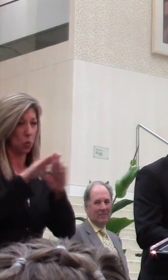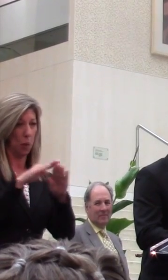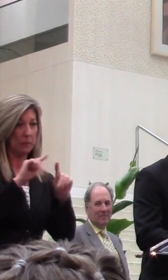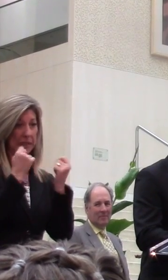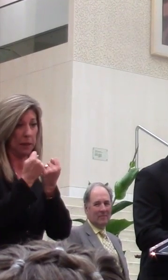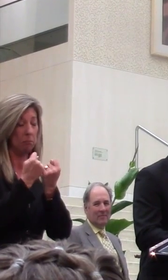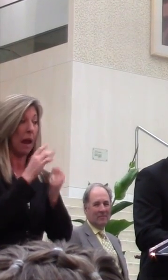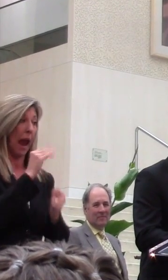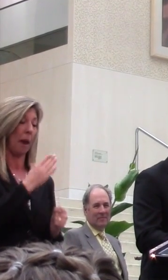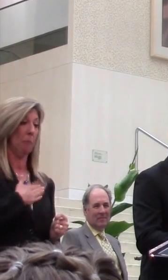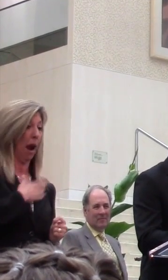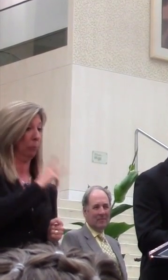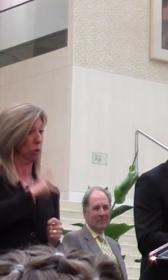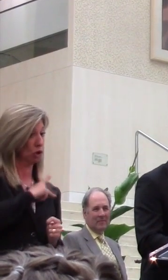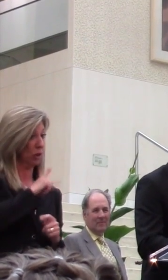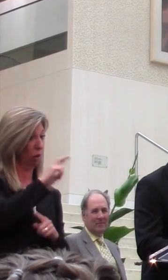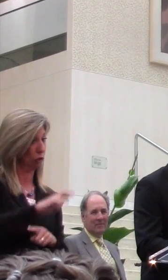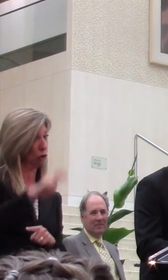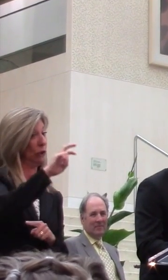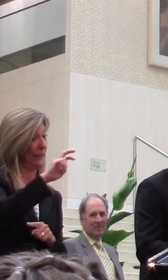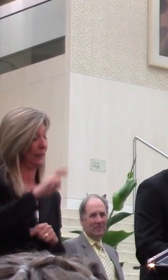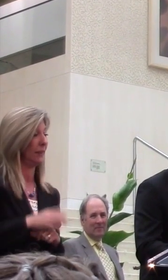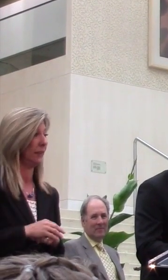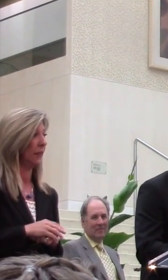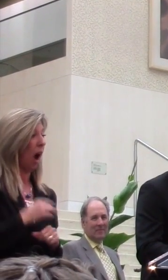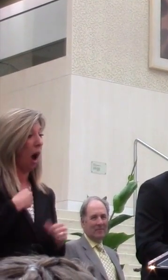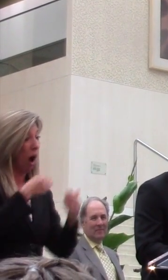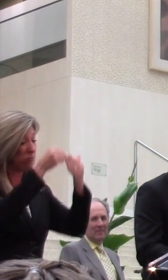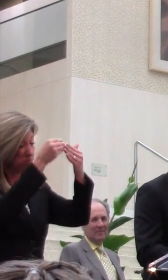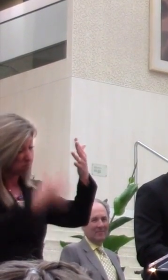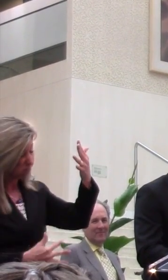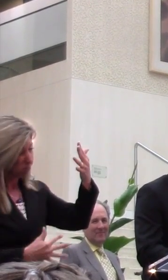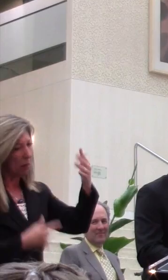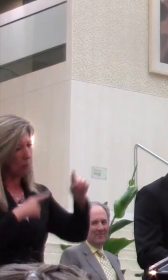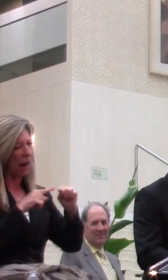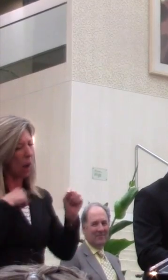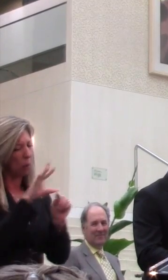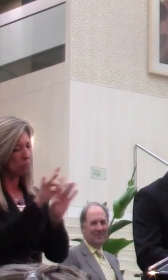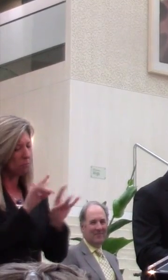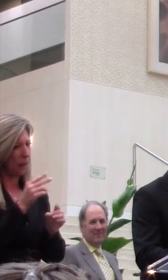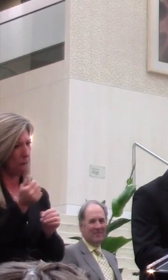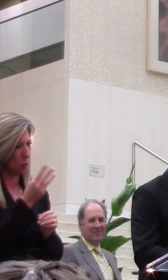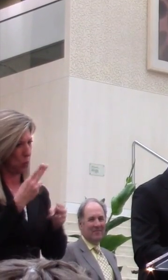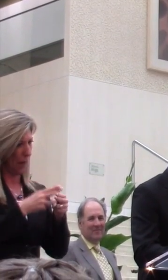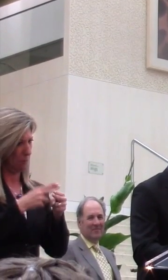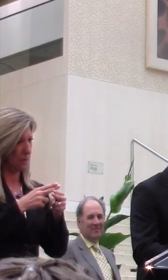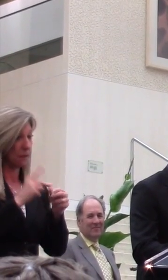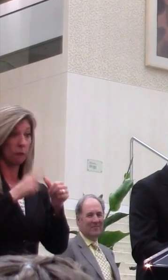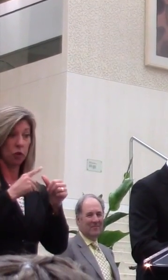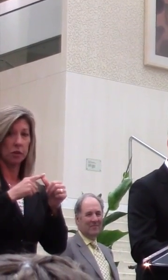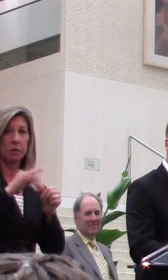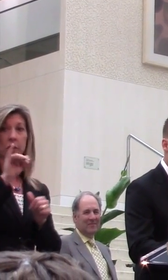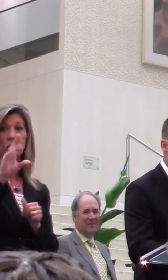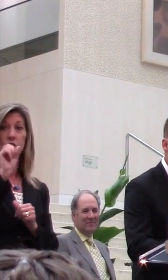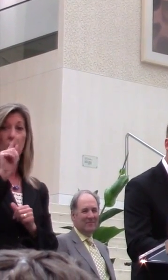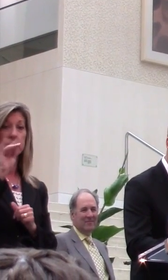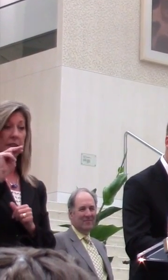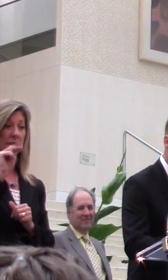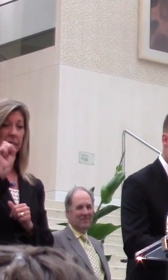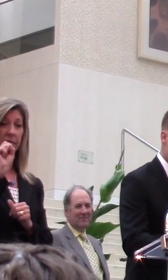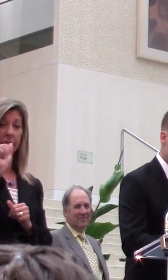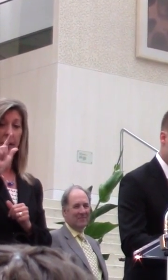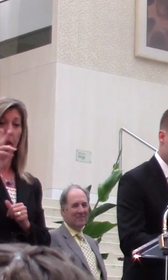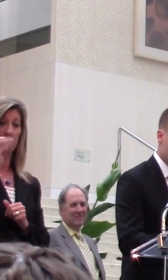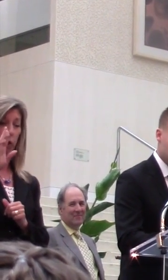I'm not going to list everyone, but I'll be quick and acknowledge a few. First, I want to thank Justin Sellner for getting me involved in Special